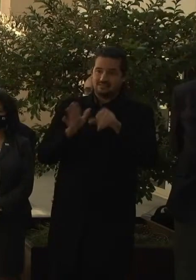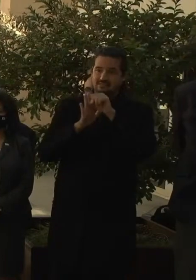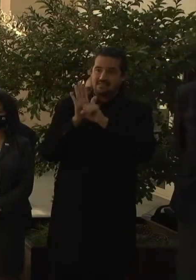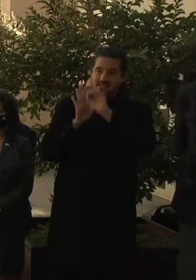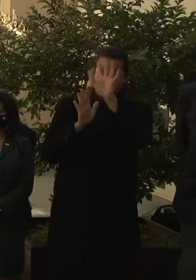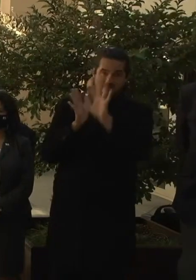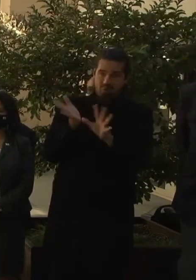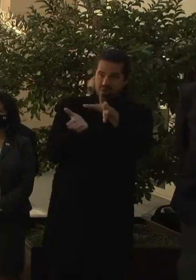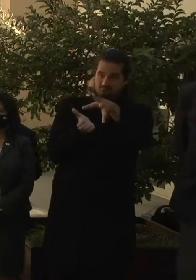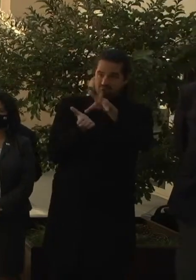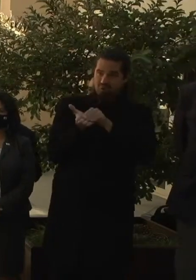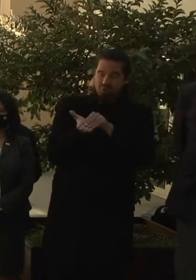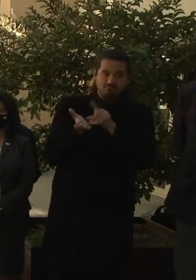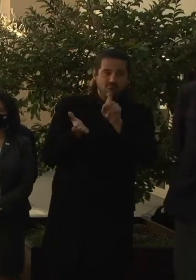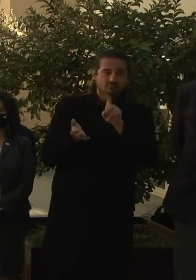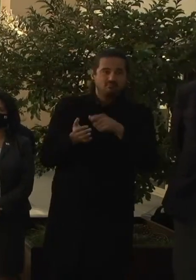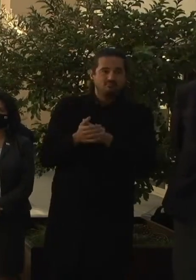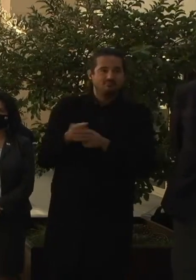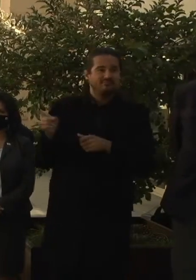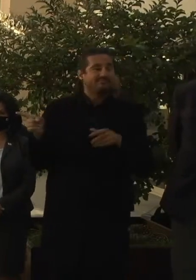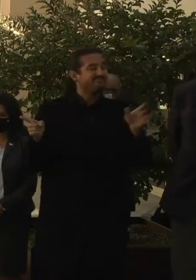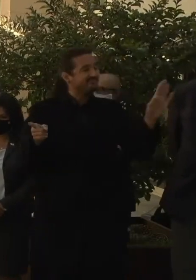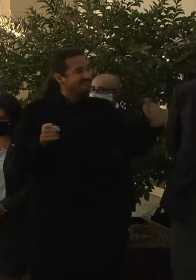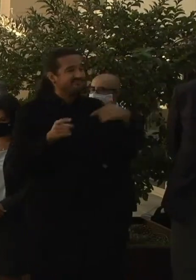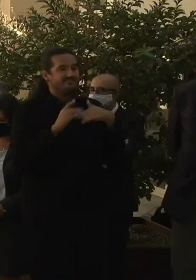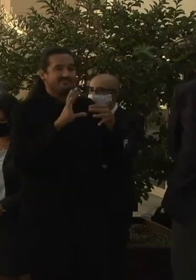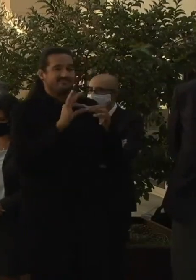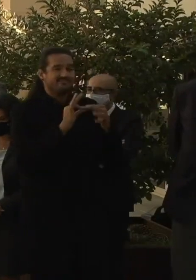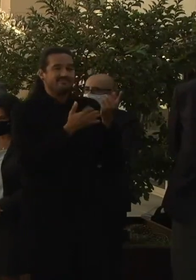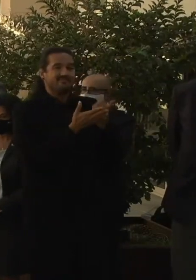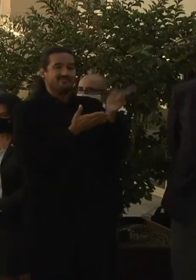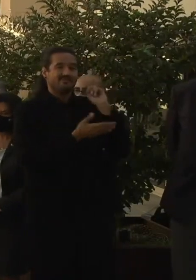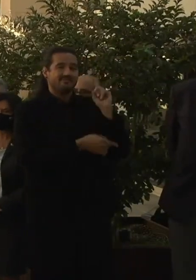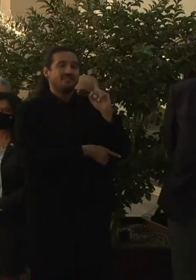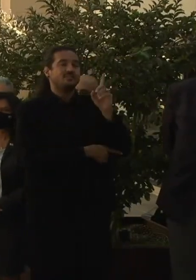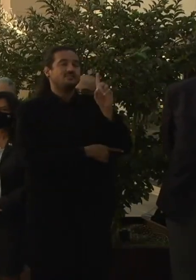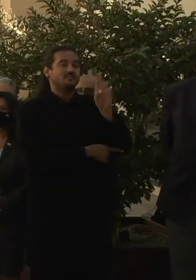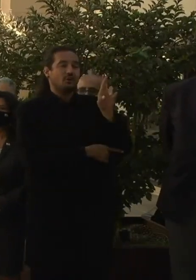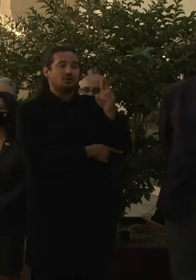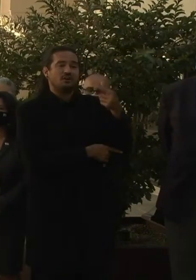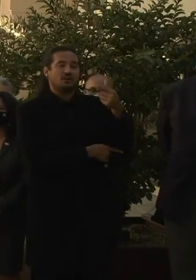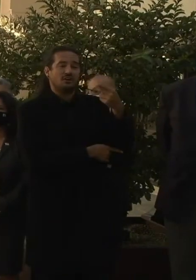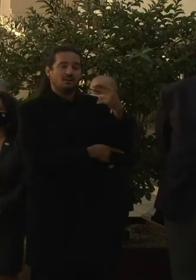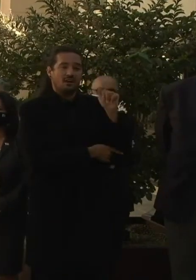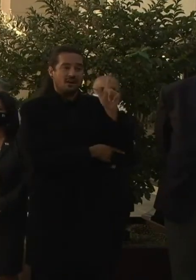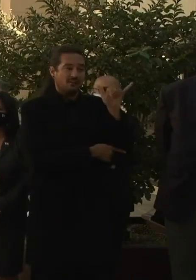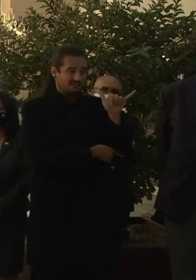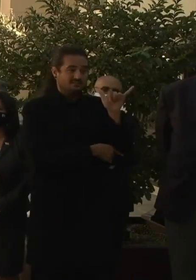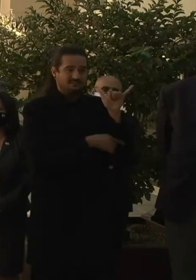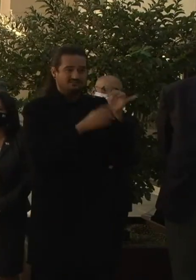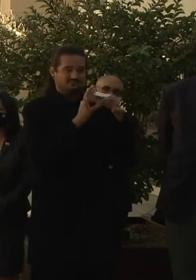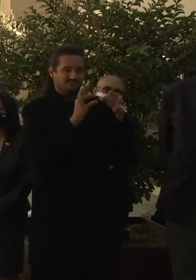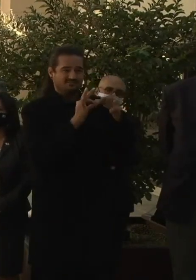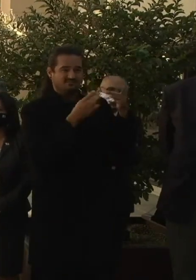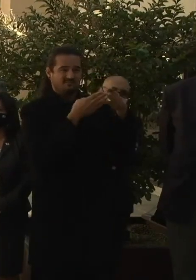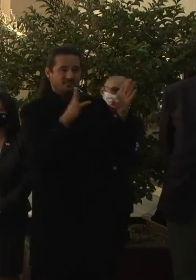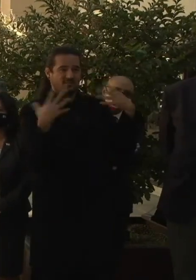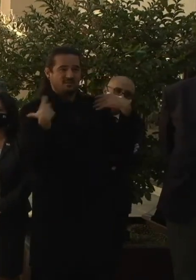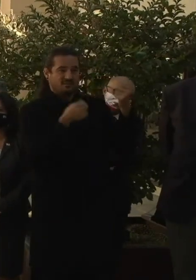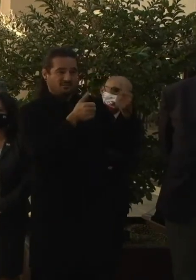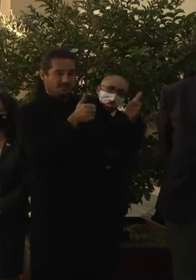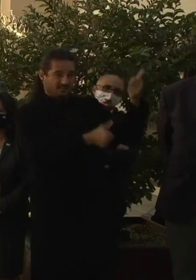week, Dr. Galley, I followed up a few days later that we are in discussions. We have 1,050 school districts. You referenced